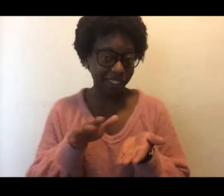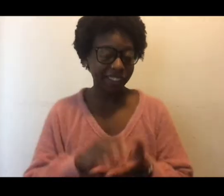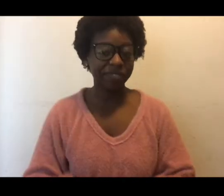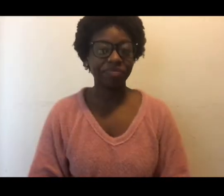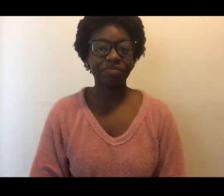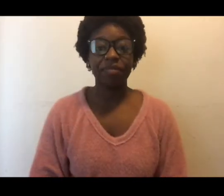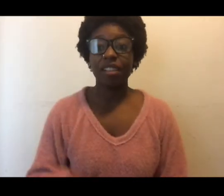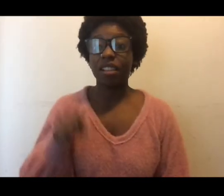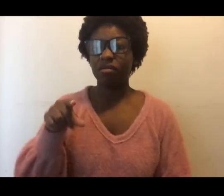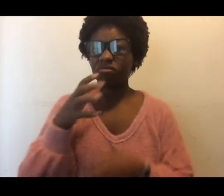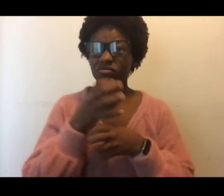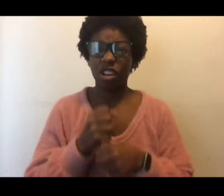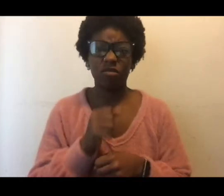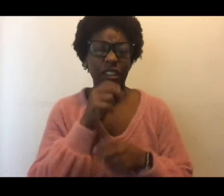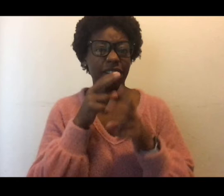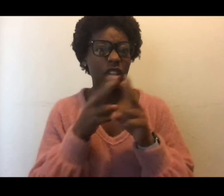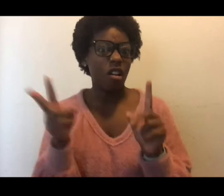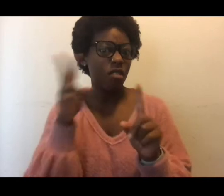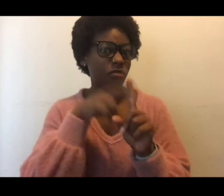been teaching students.